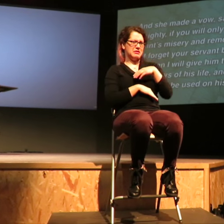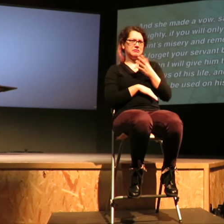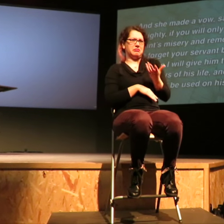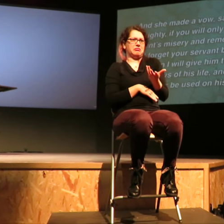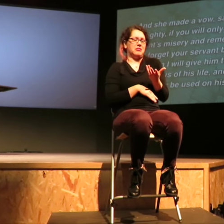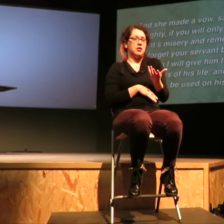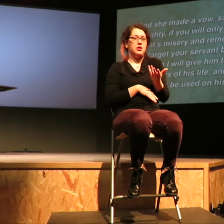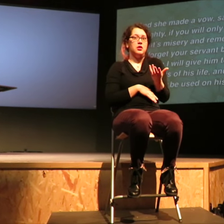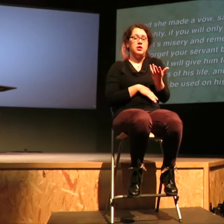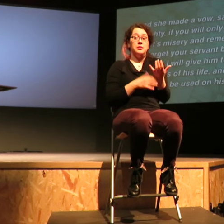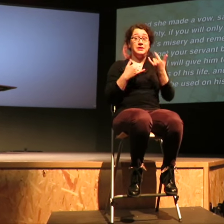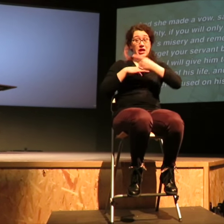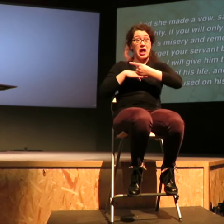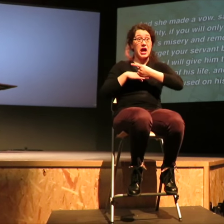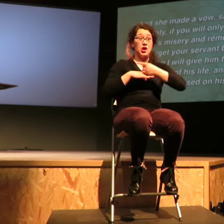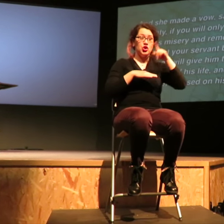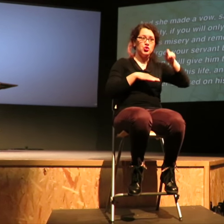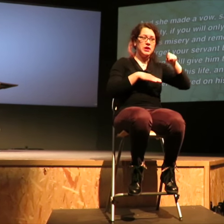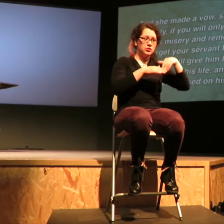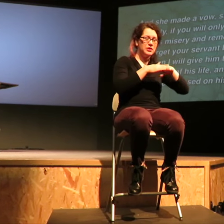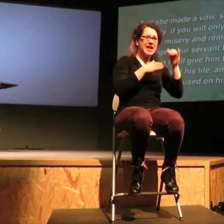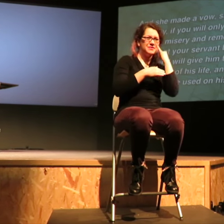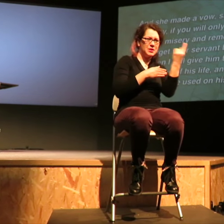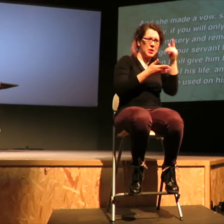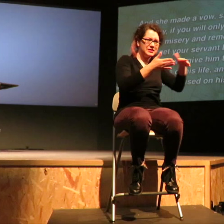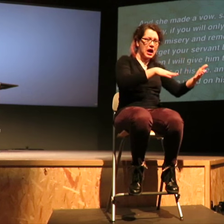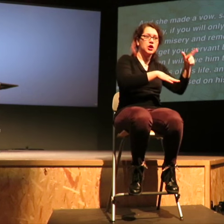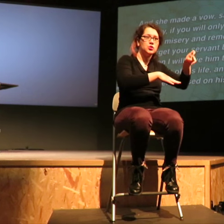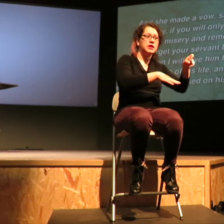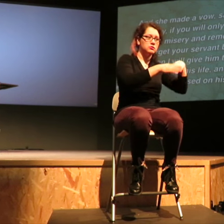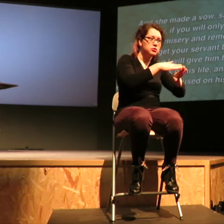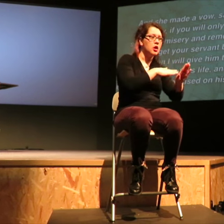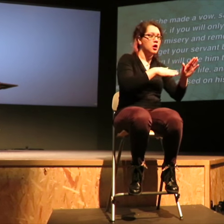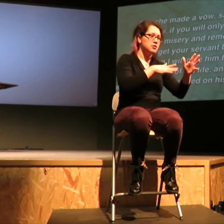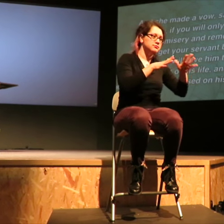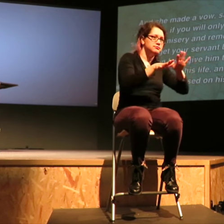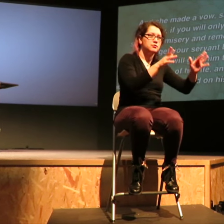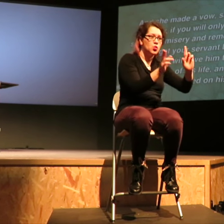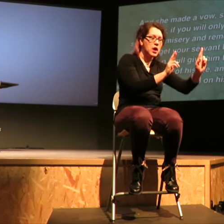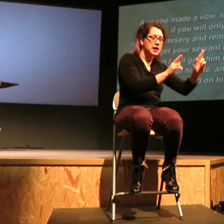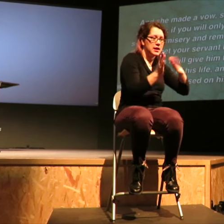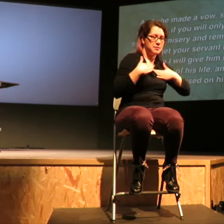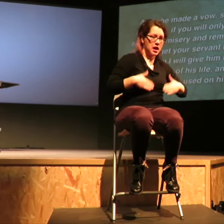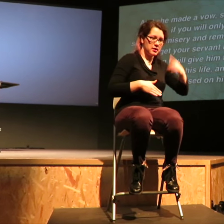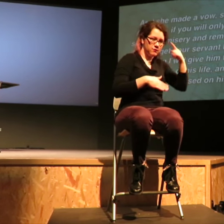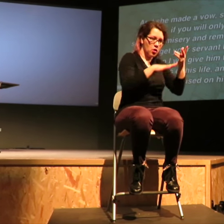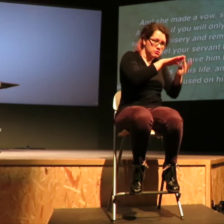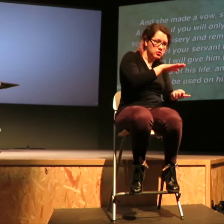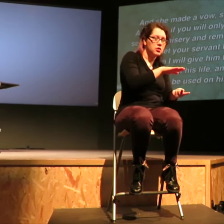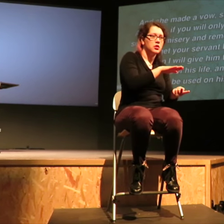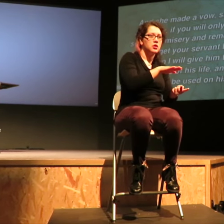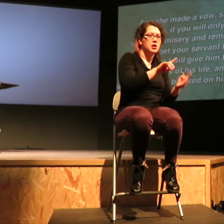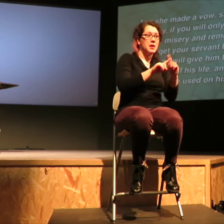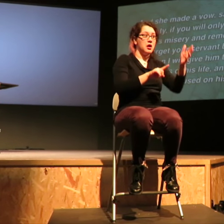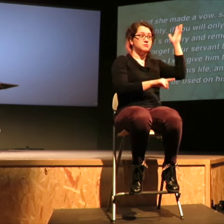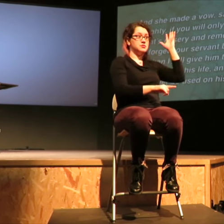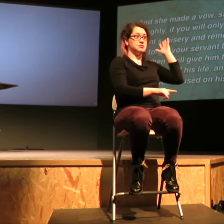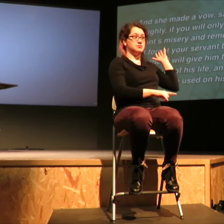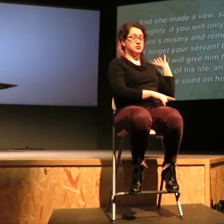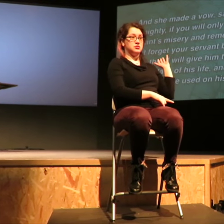people to come in and help take care of things, so you couldn't do that because the body would be considered unclean, and you were, as a Nazirite vow, or as a Nazirite,